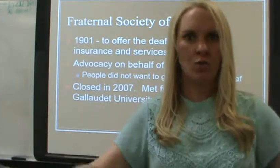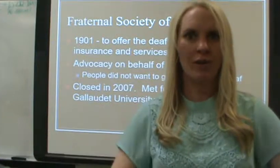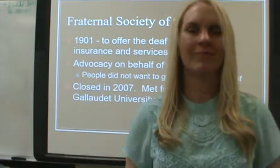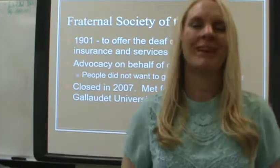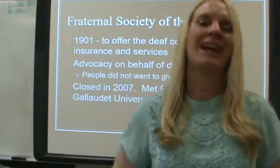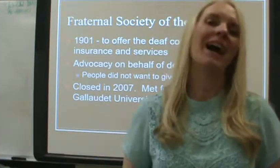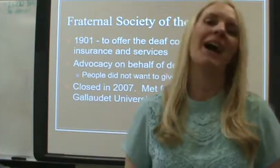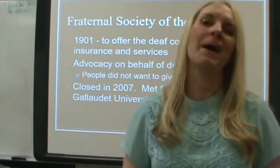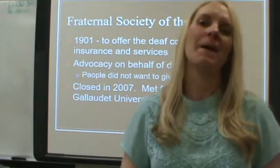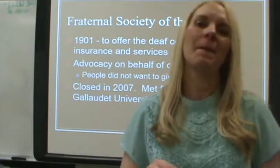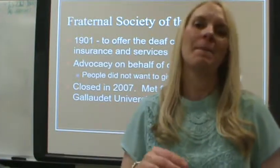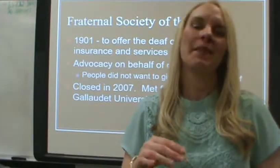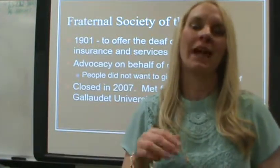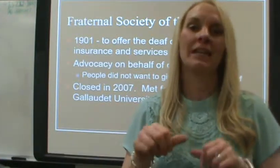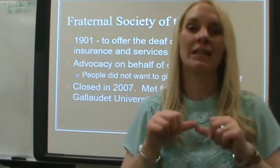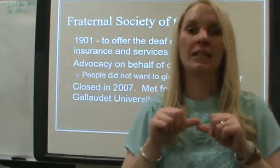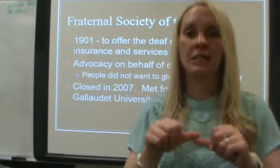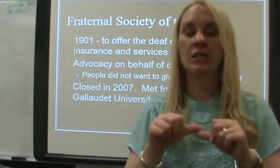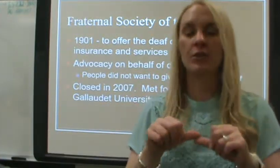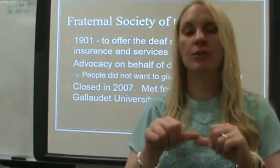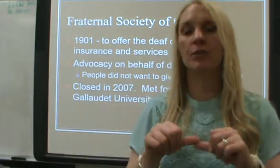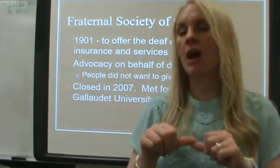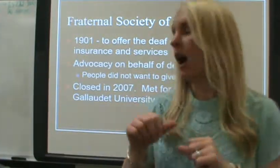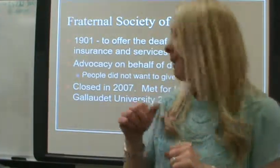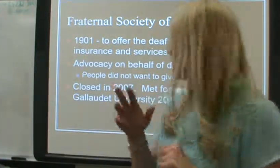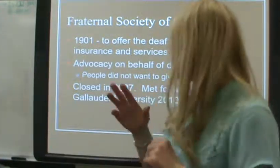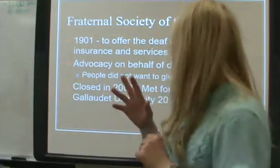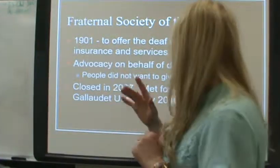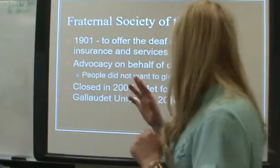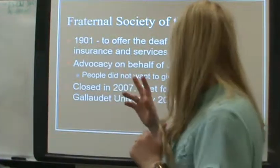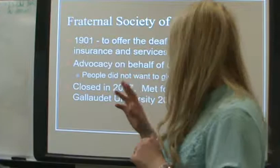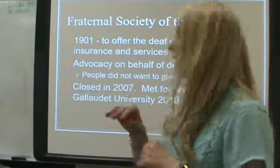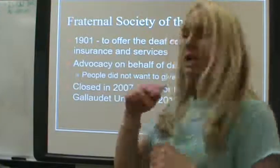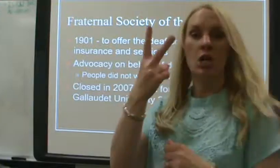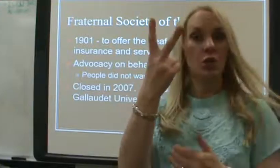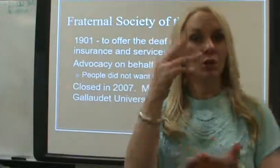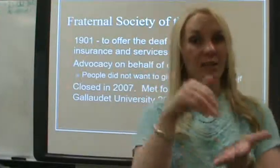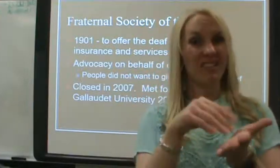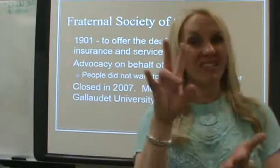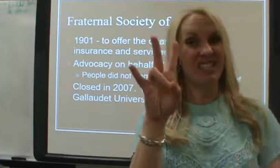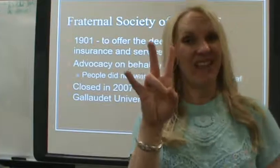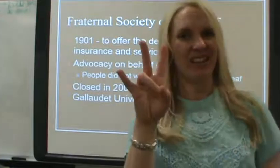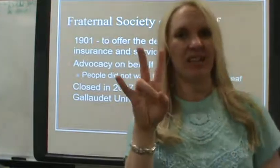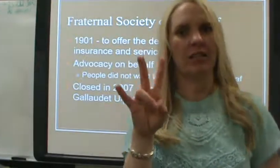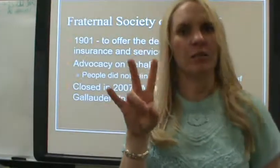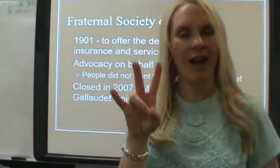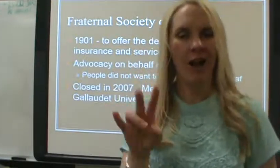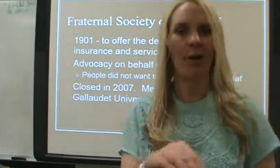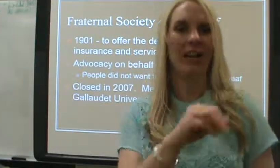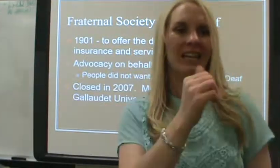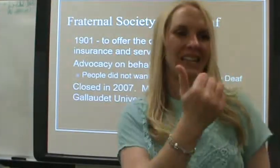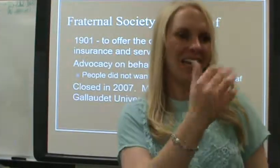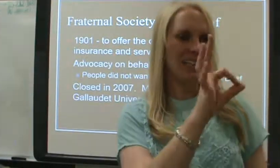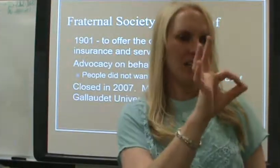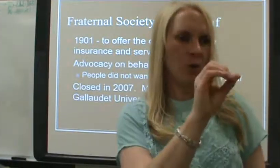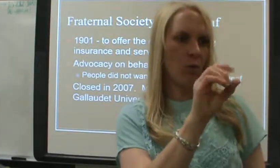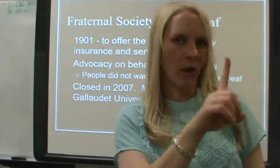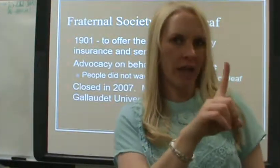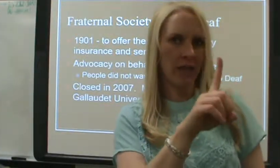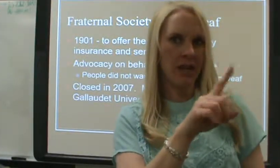Woo! And continued up until, what was it? 2007. Wow, 1901